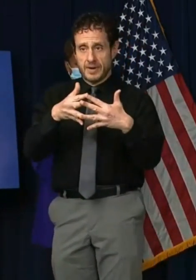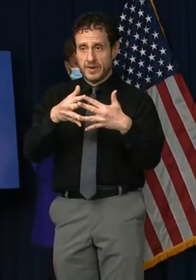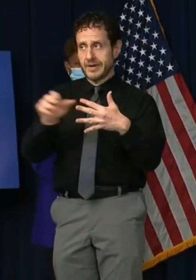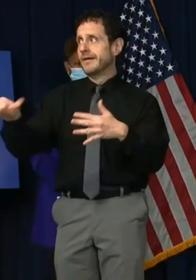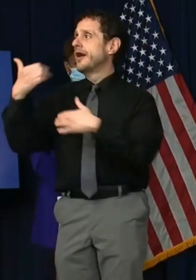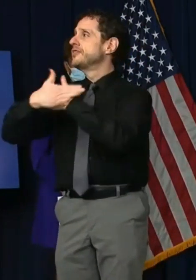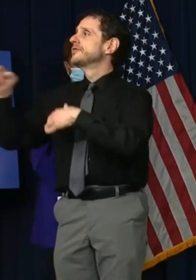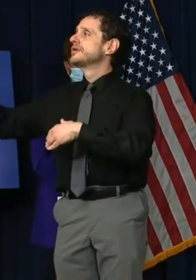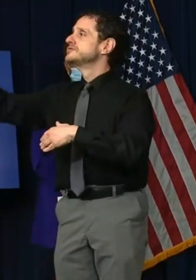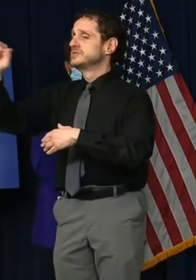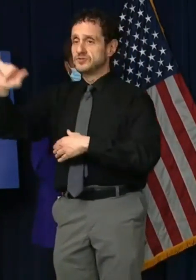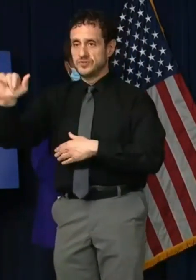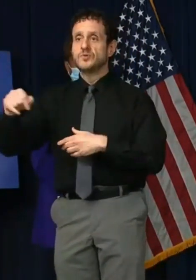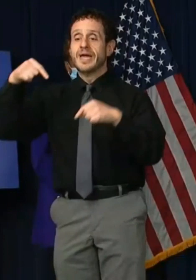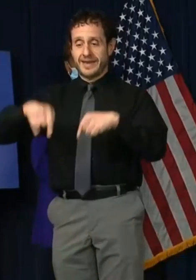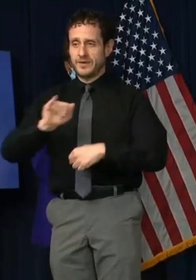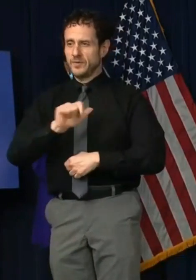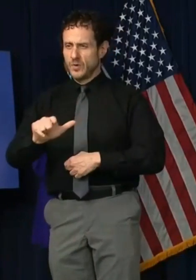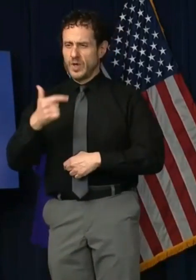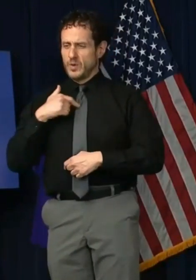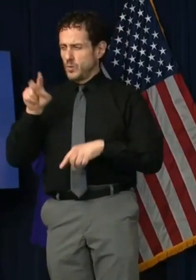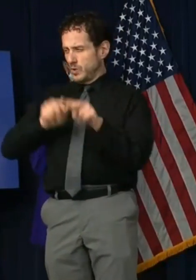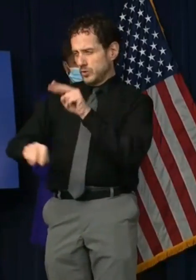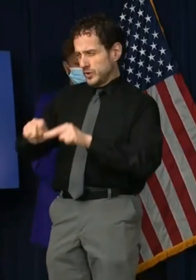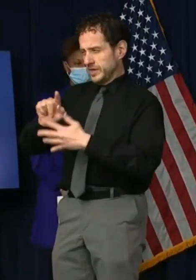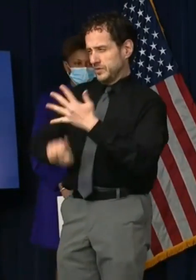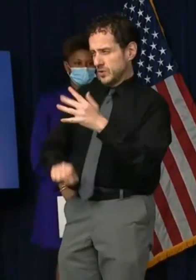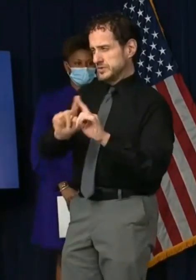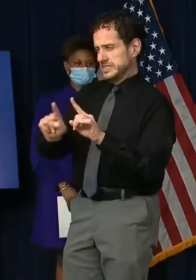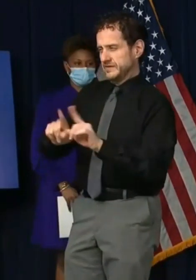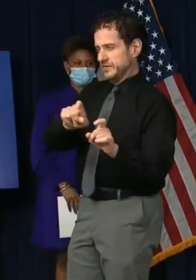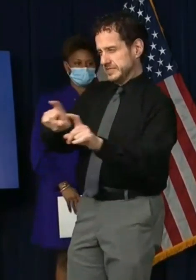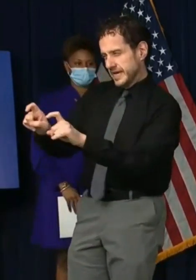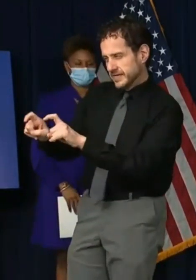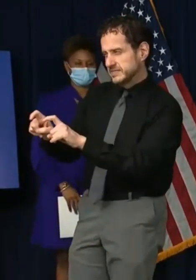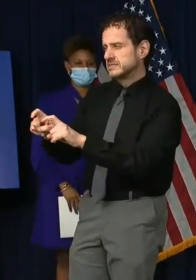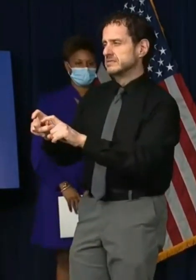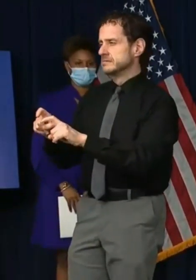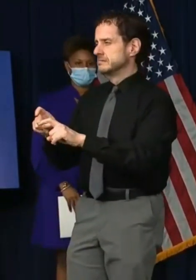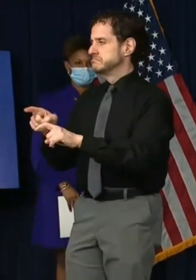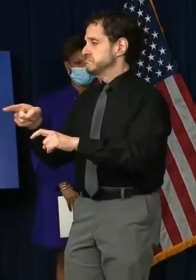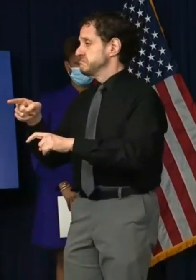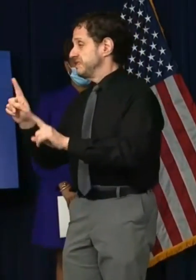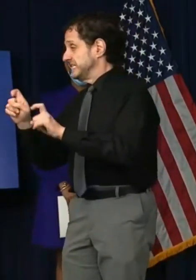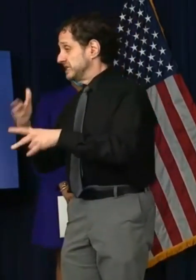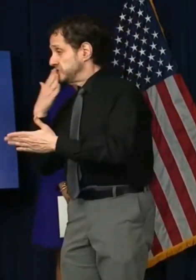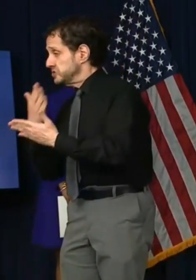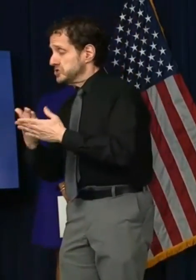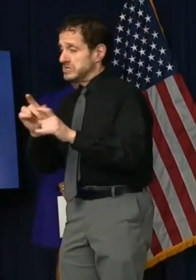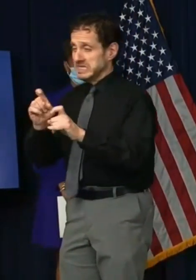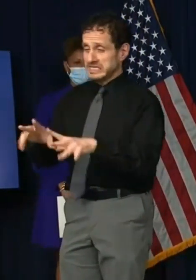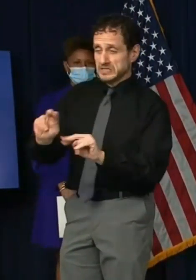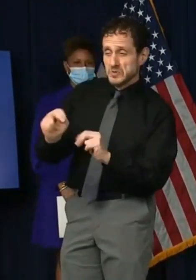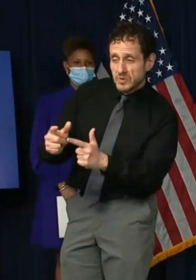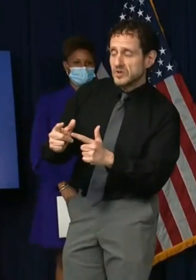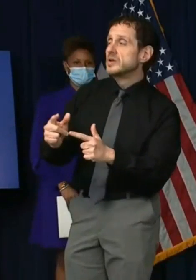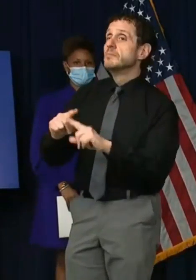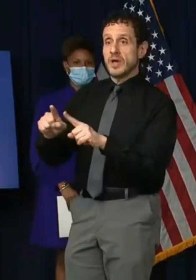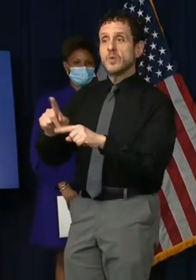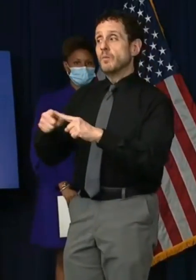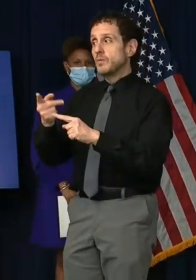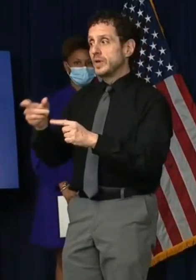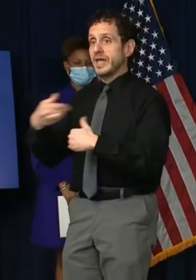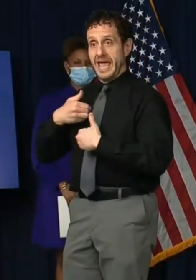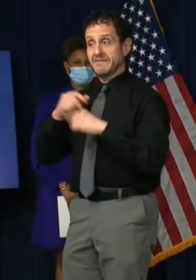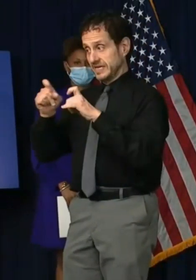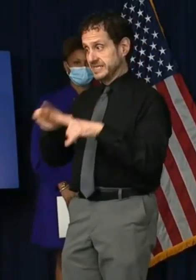here in Illinois. We're monitoring those studies and we're planning how we could deploy those tests when they're ready.